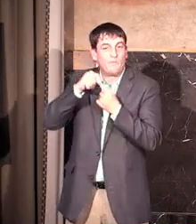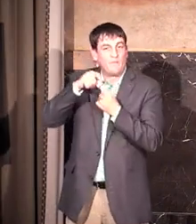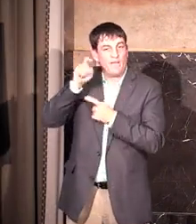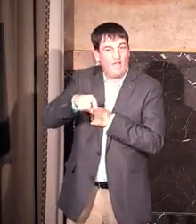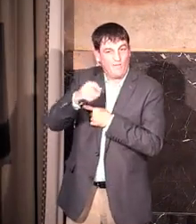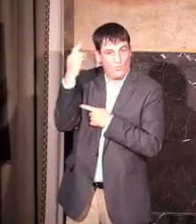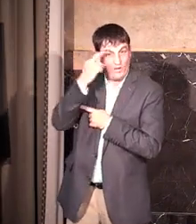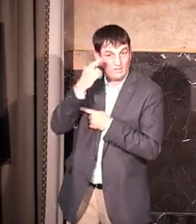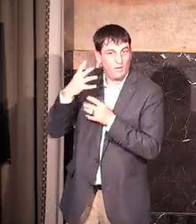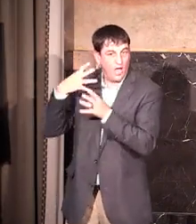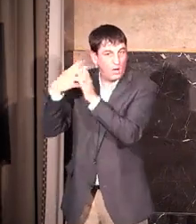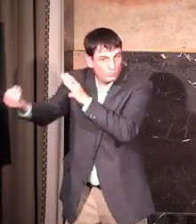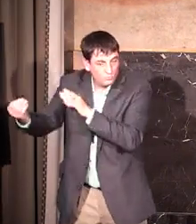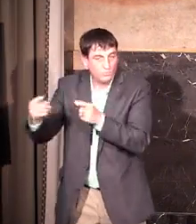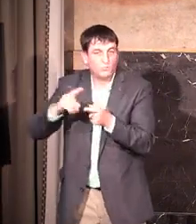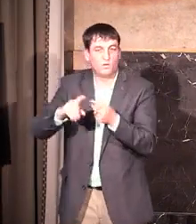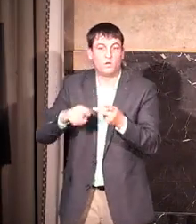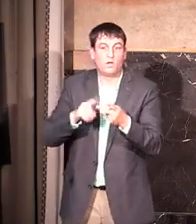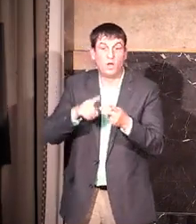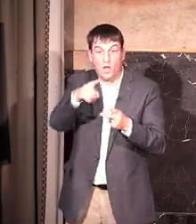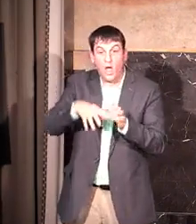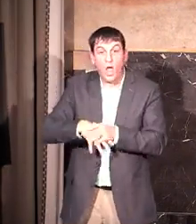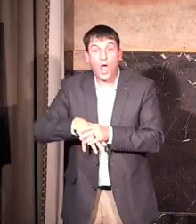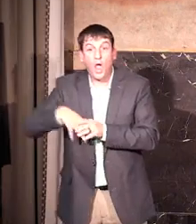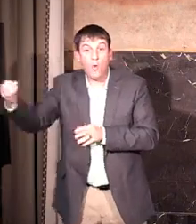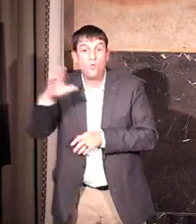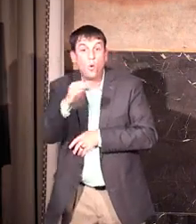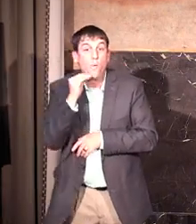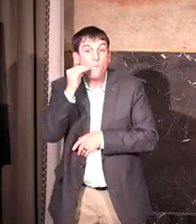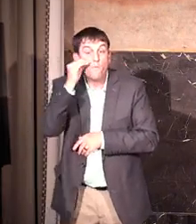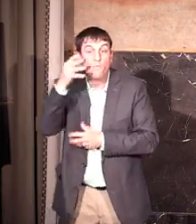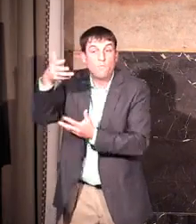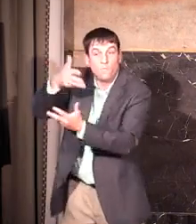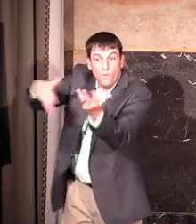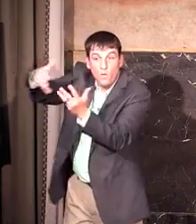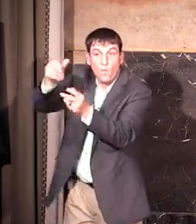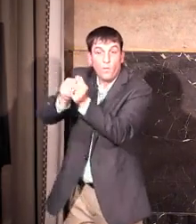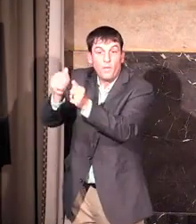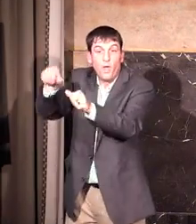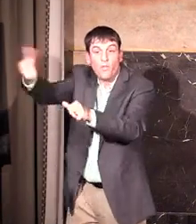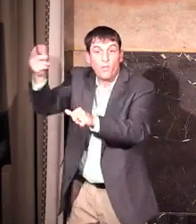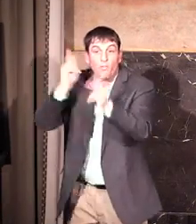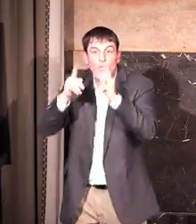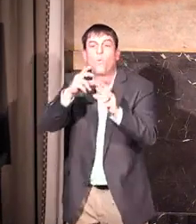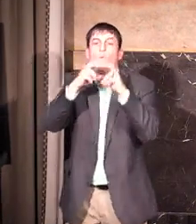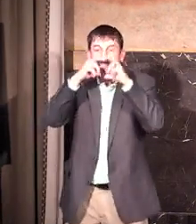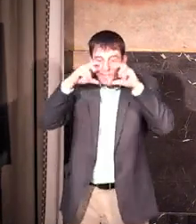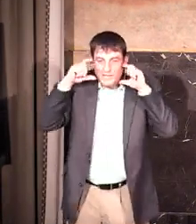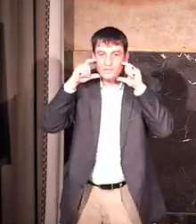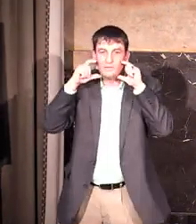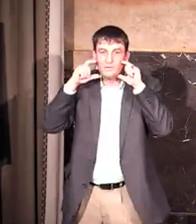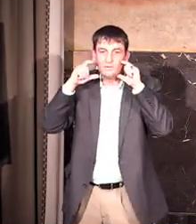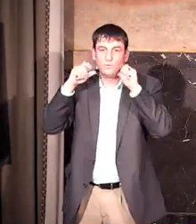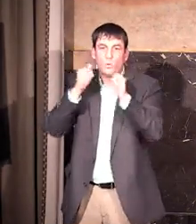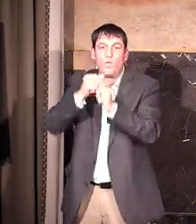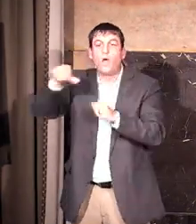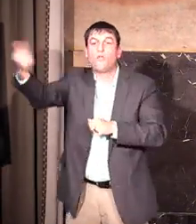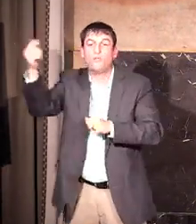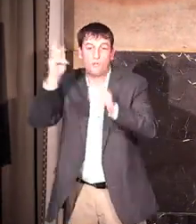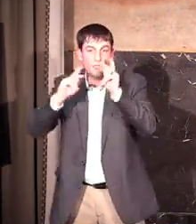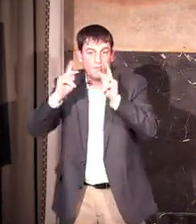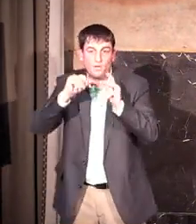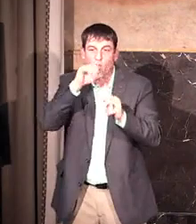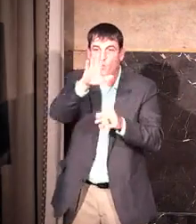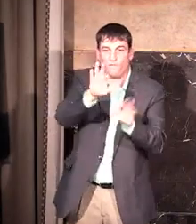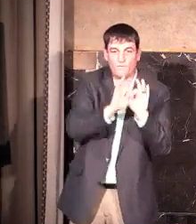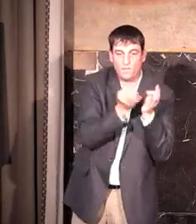wear a mask anytime that you're outside of your home and interacting with people who are outside of your immediate family. Keep your